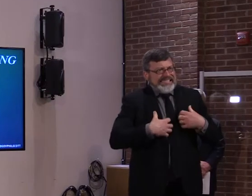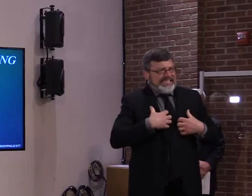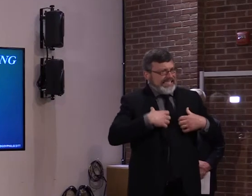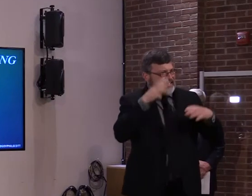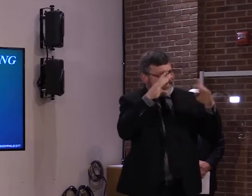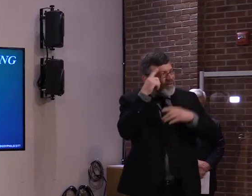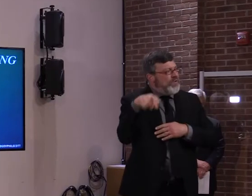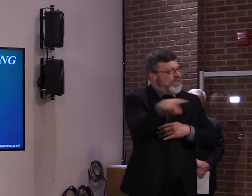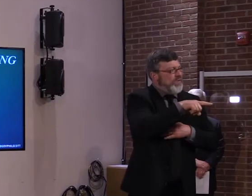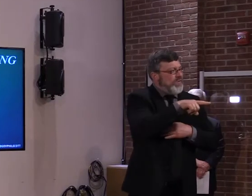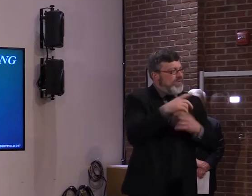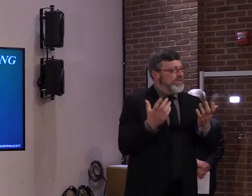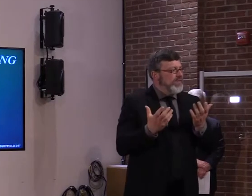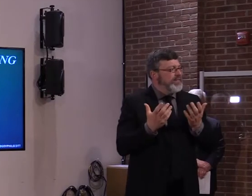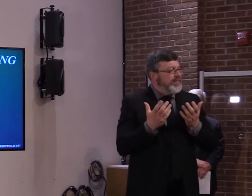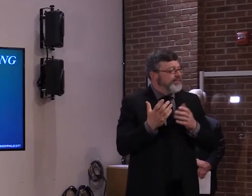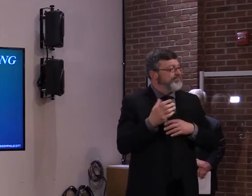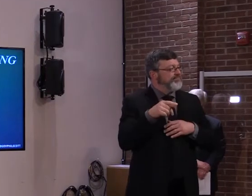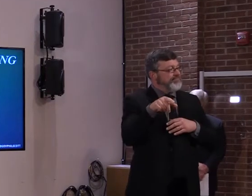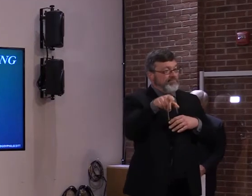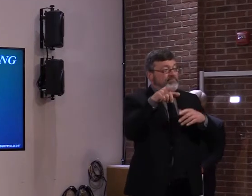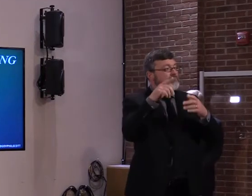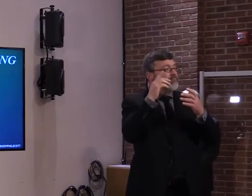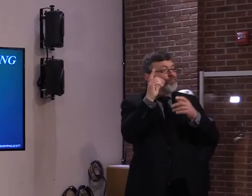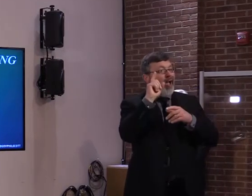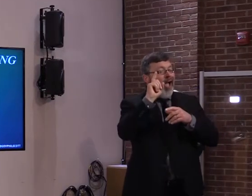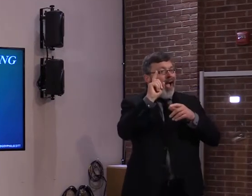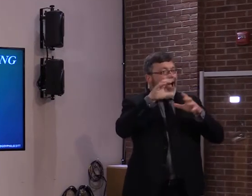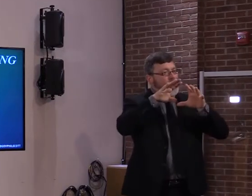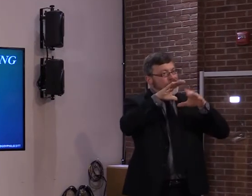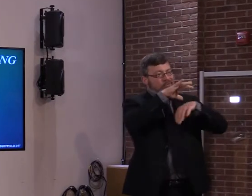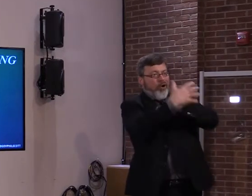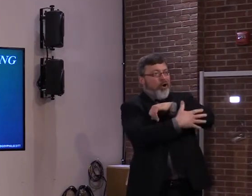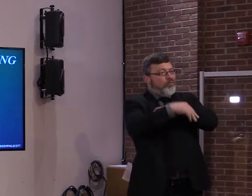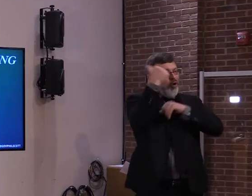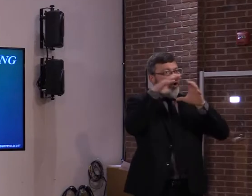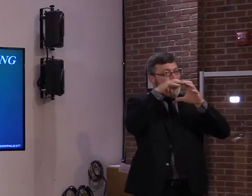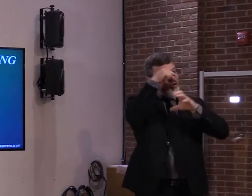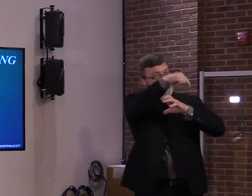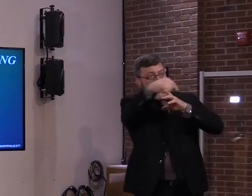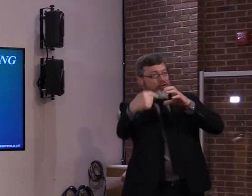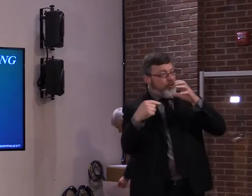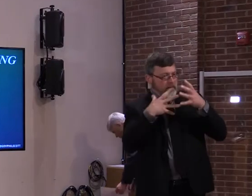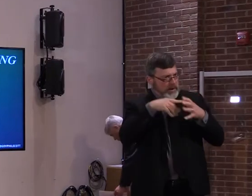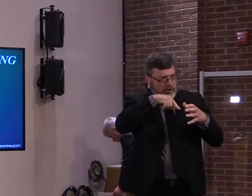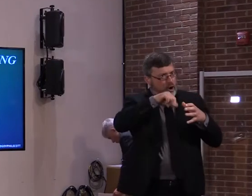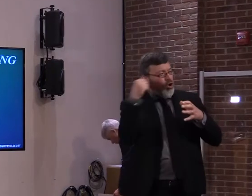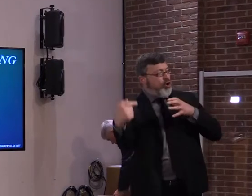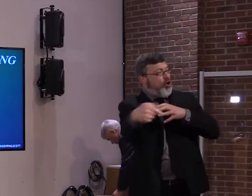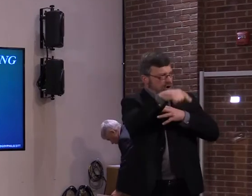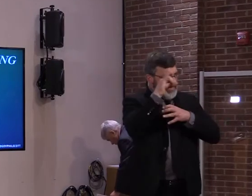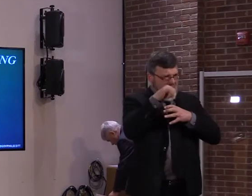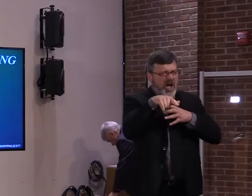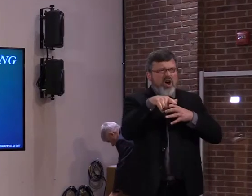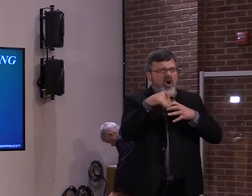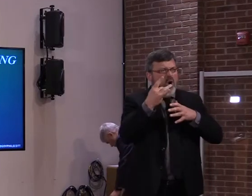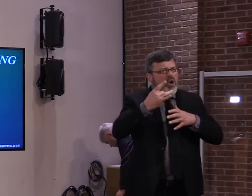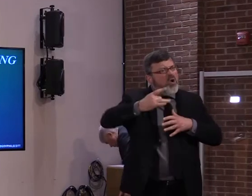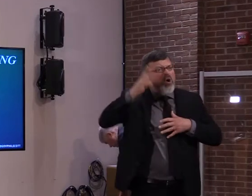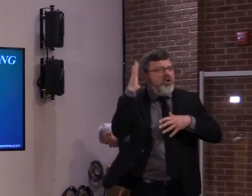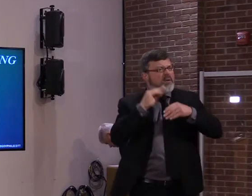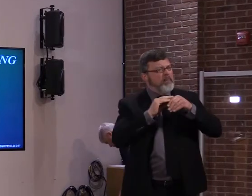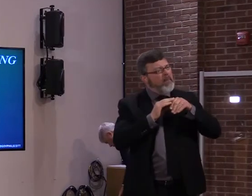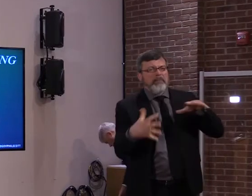spreading, allowing the virus to mutate into variants, some of which may be more dangerous. As